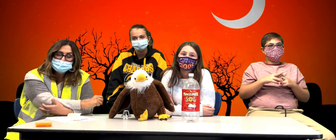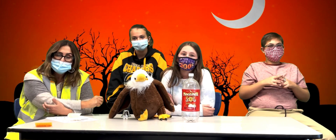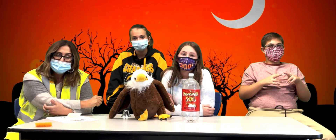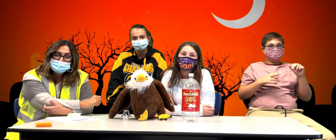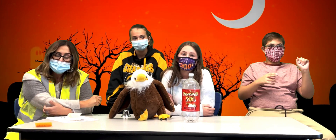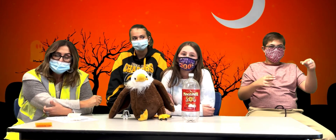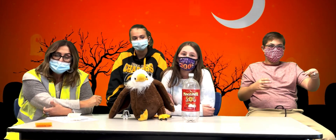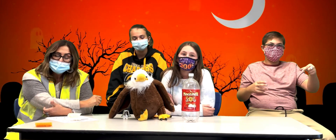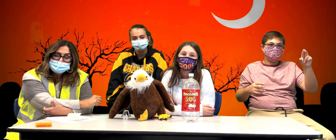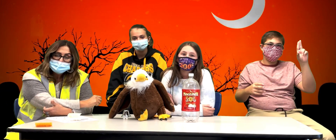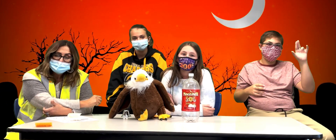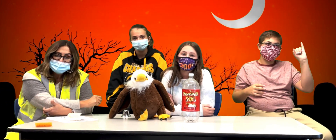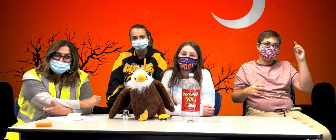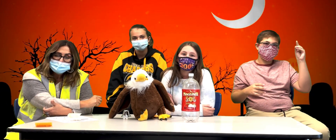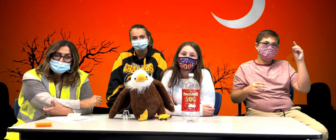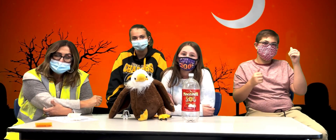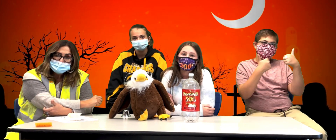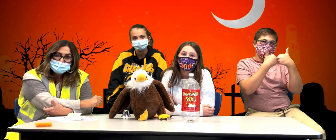campus.